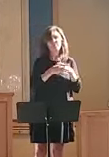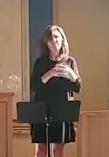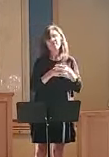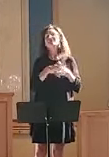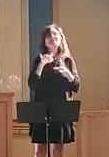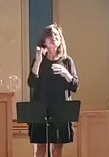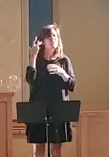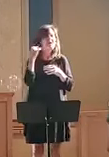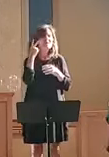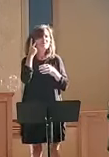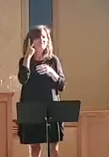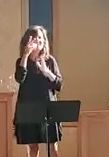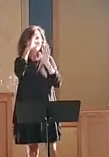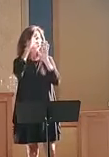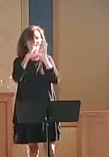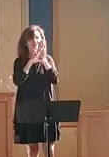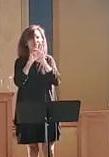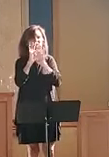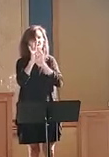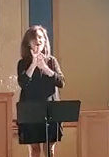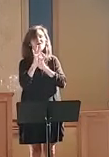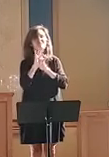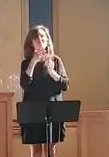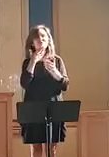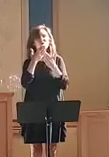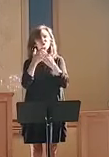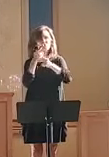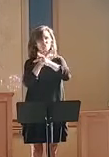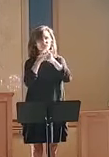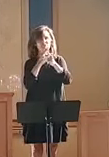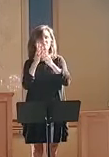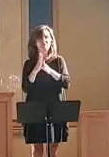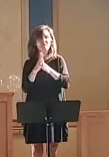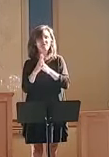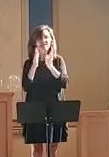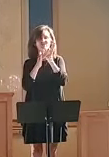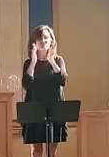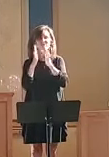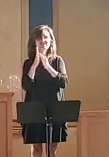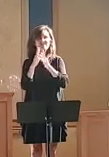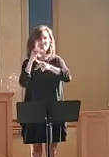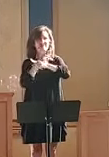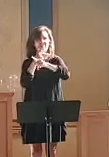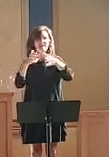time you see the icon of the Good Shepherd, Jesus has a lamb around his shoulders.